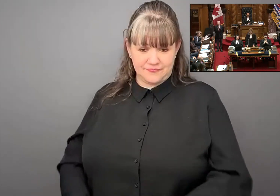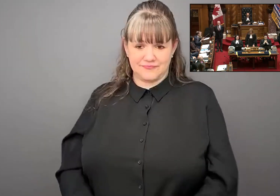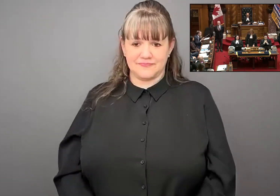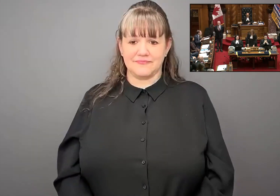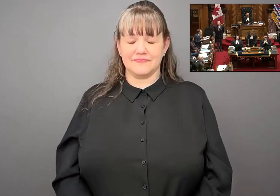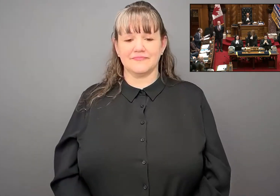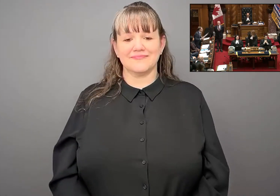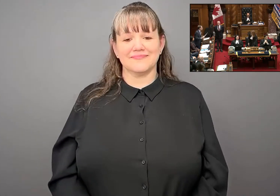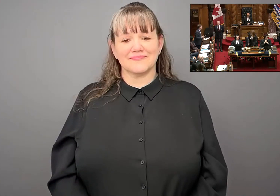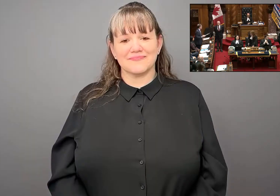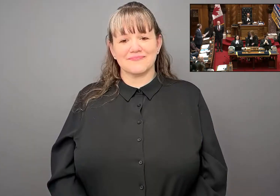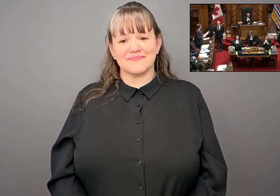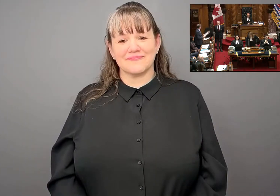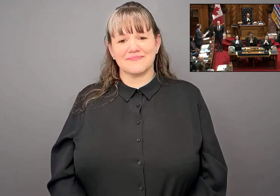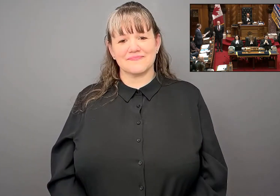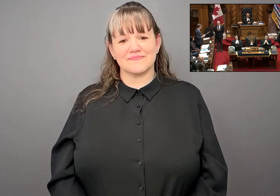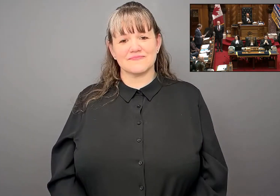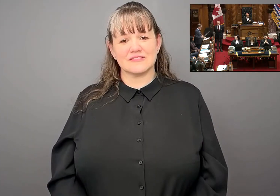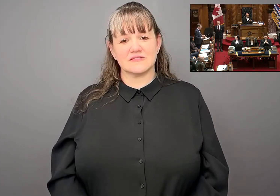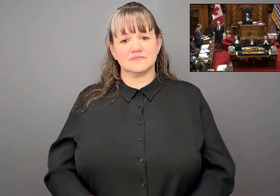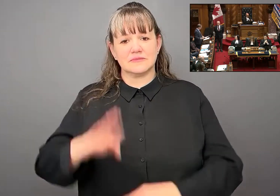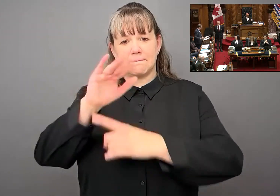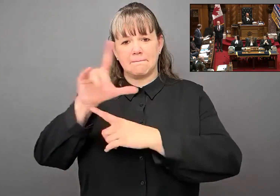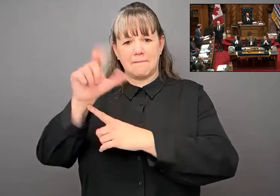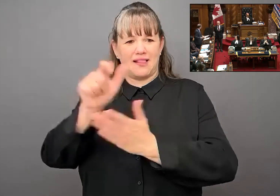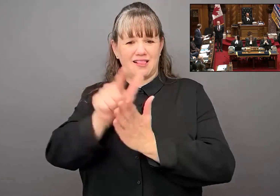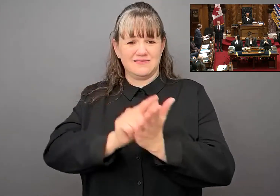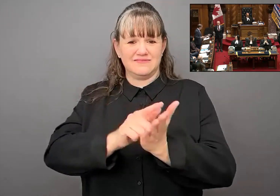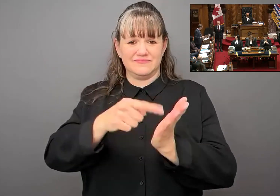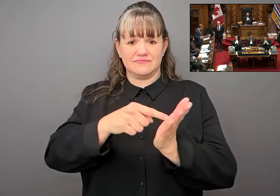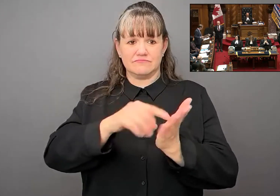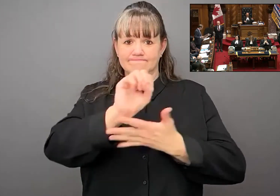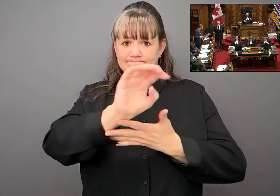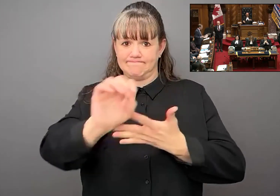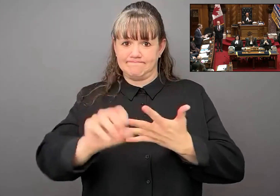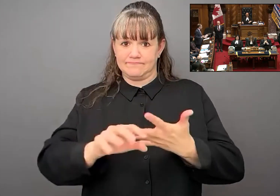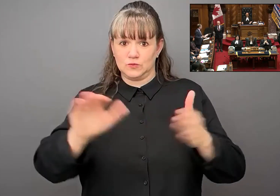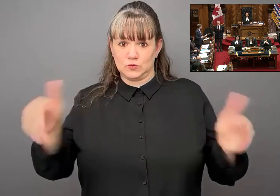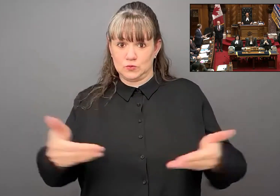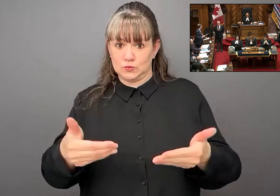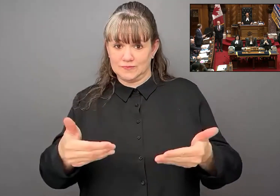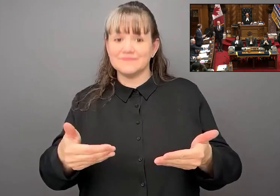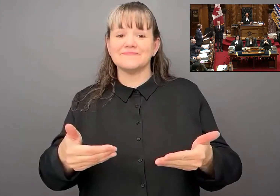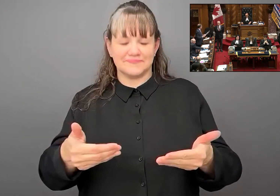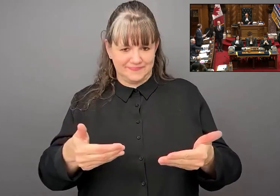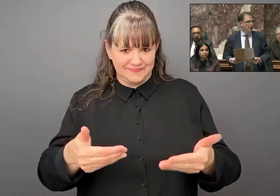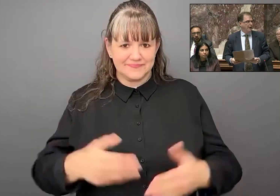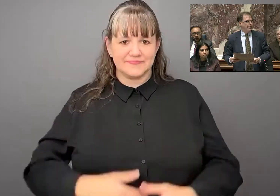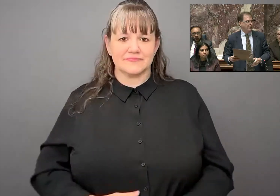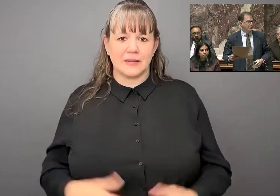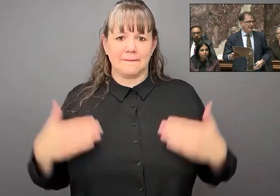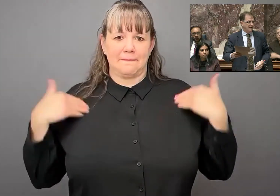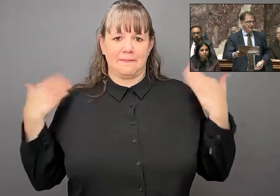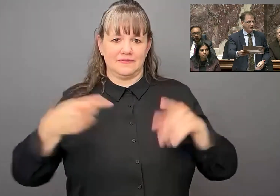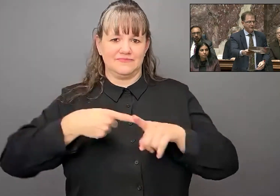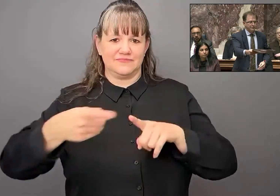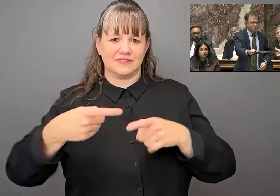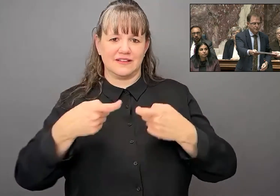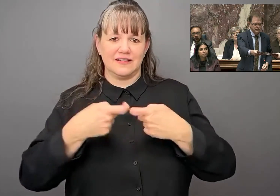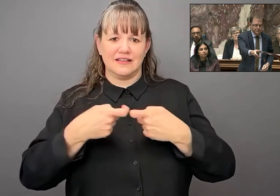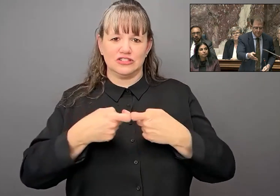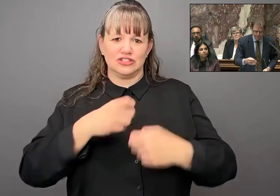Introduction of bills. Minister of Energy. Thank you, Honourable Speaker. I have the honour to present a message from Her Honour, the Lieutenant